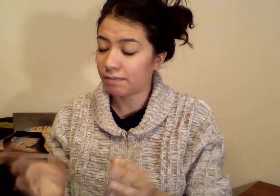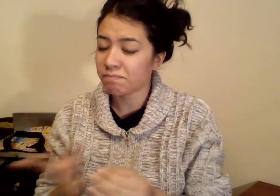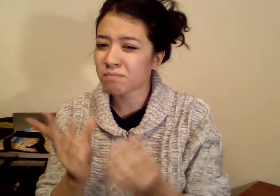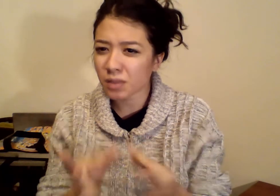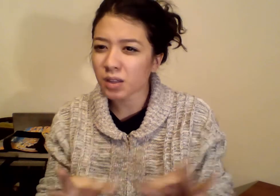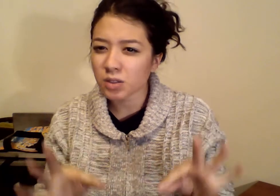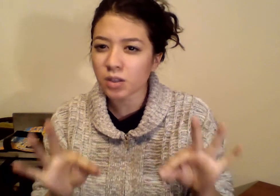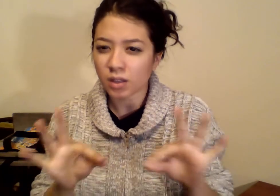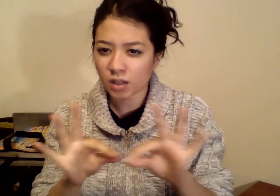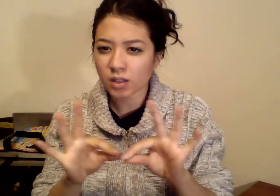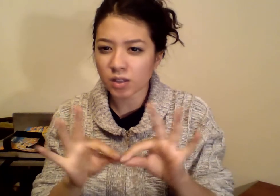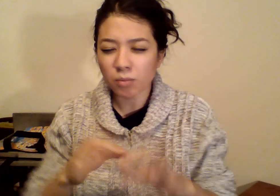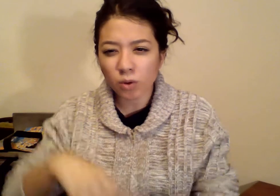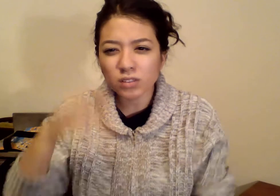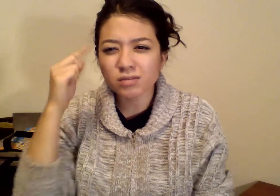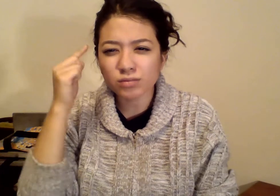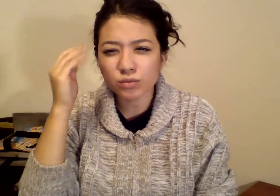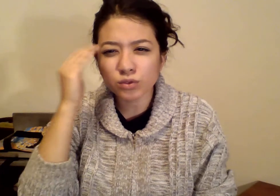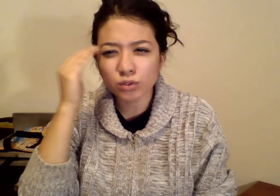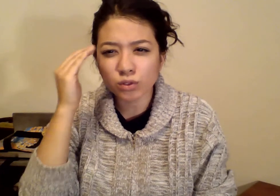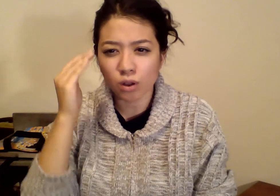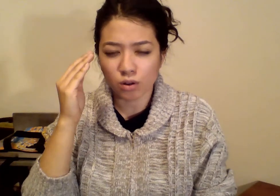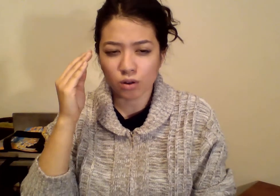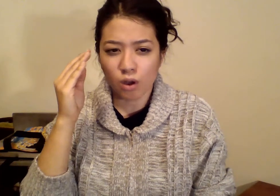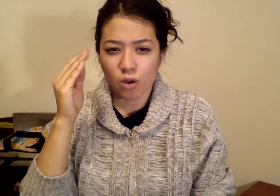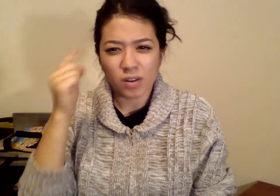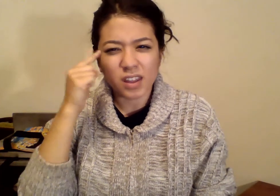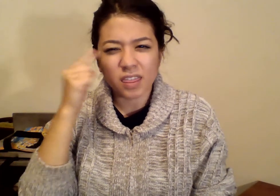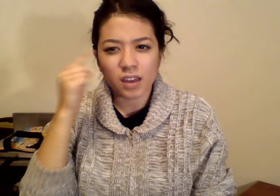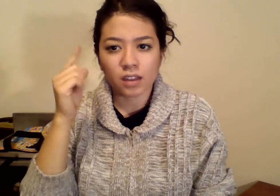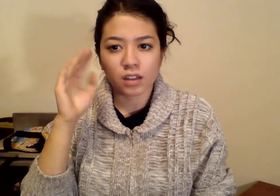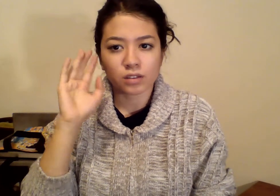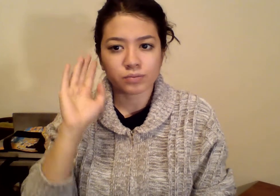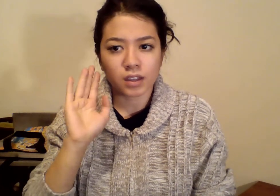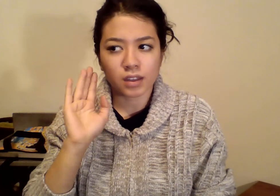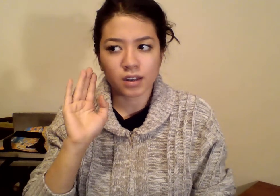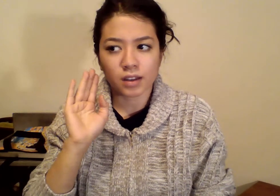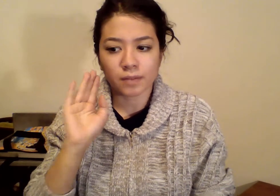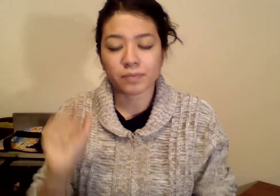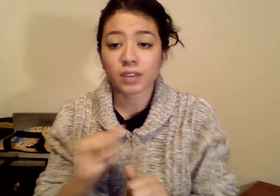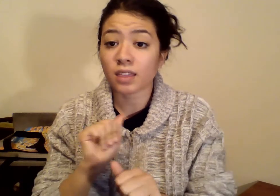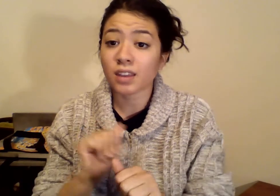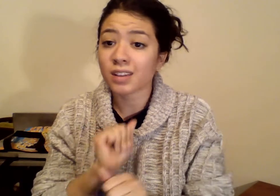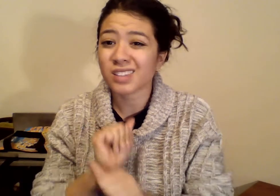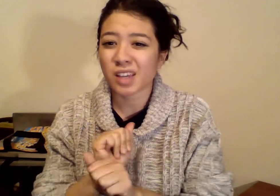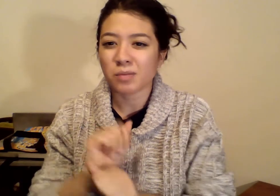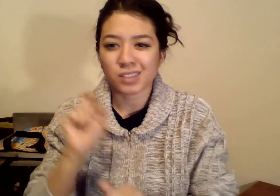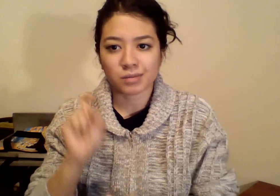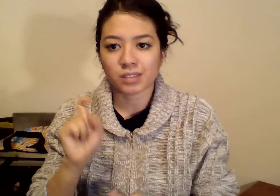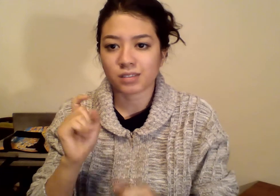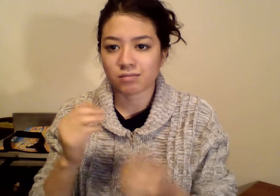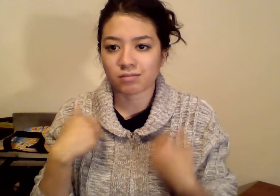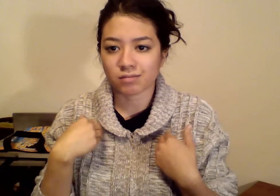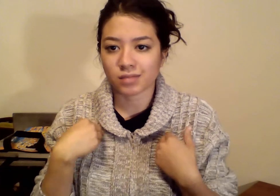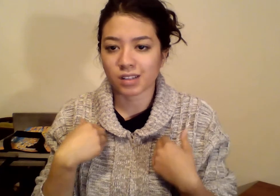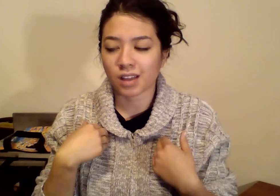that will involve content. And I think that's one thing that teachers often have a hard time with. You kind of want your students to write and you want your